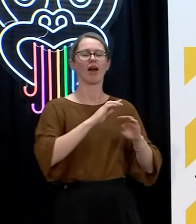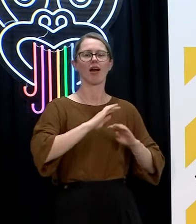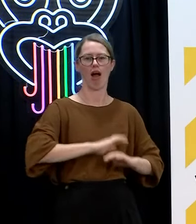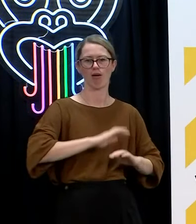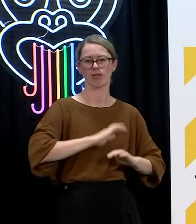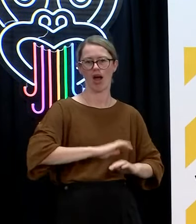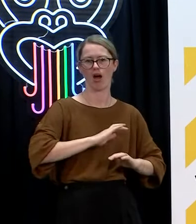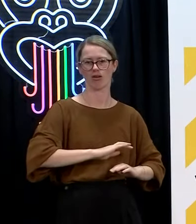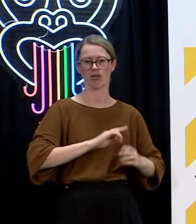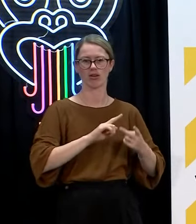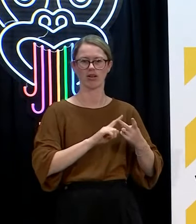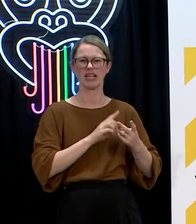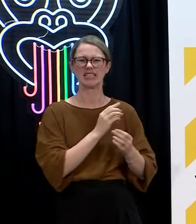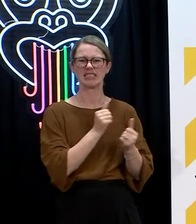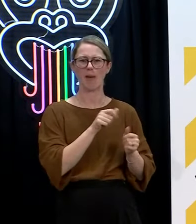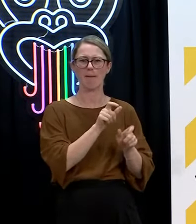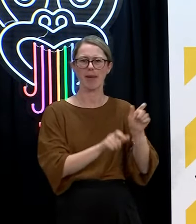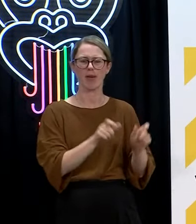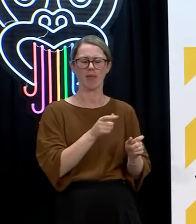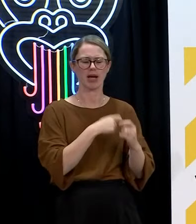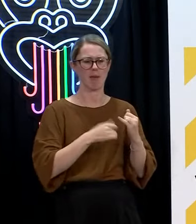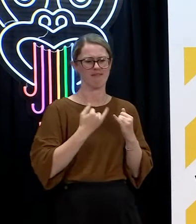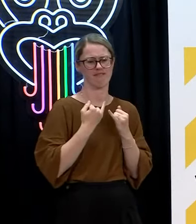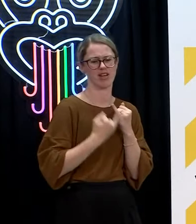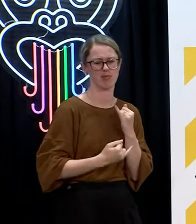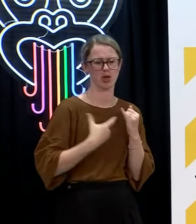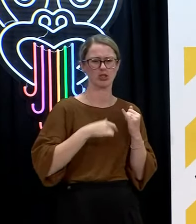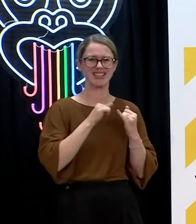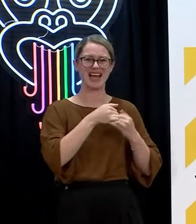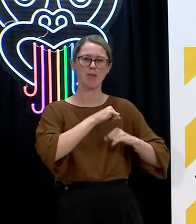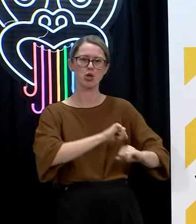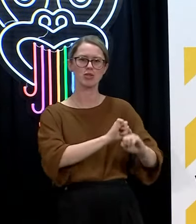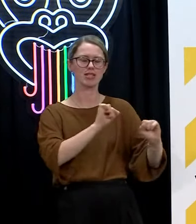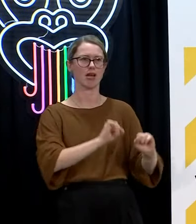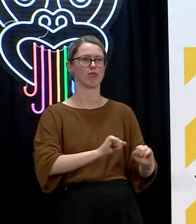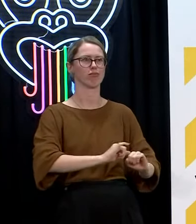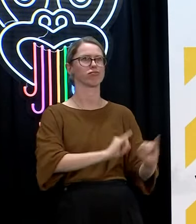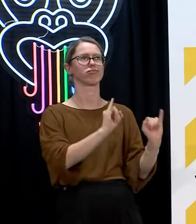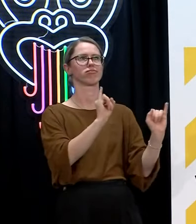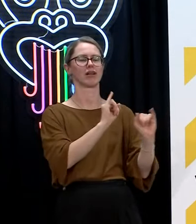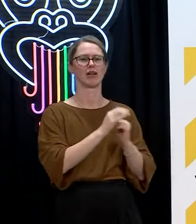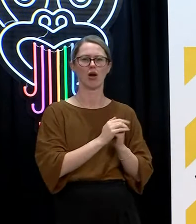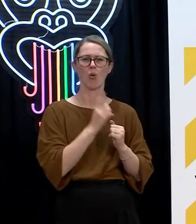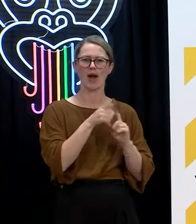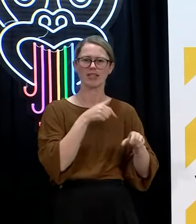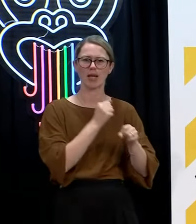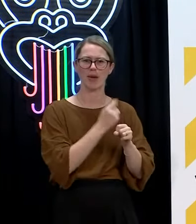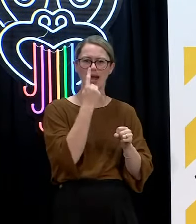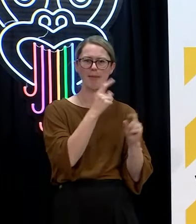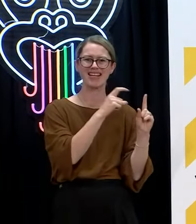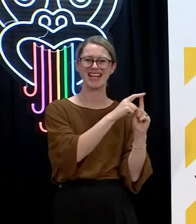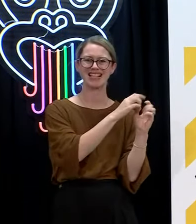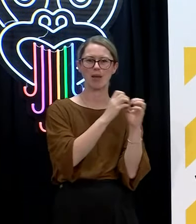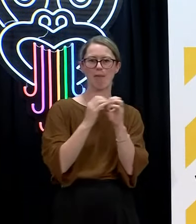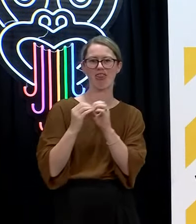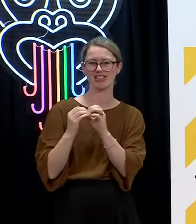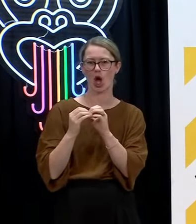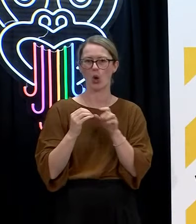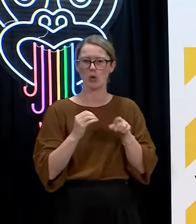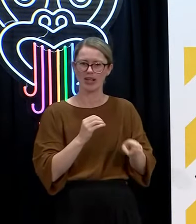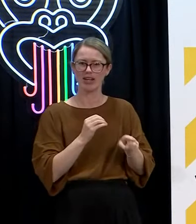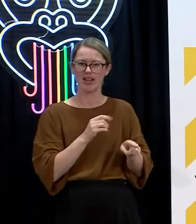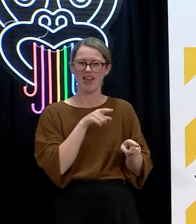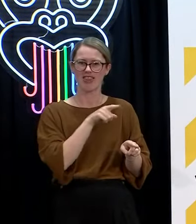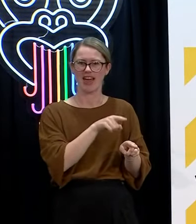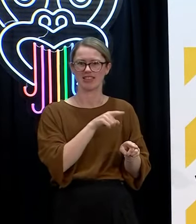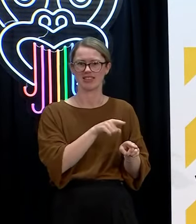some patients, and particularly those who end up very unwell and in ICU. An example here is dexamethasone, which is a